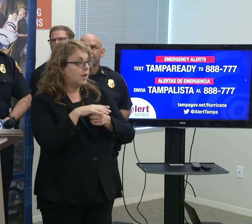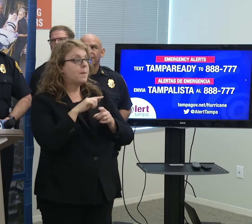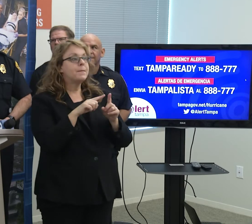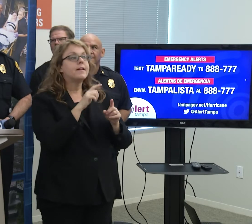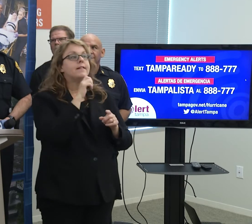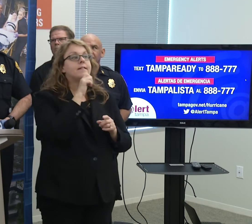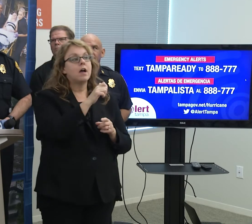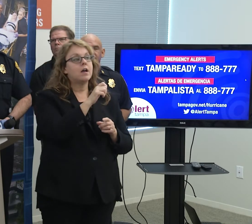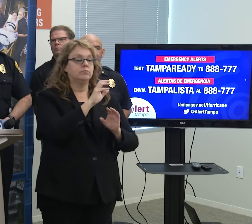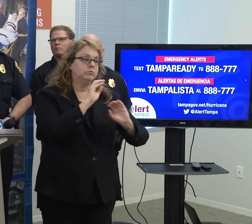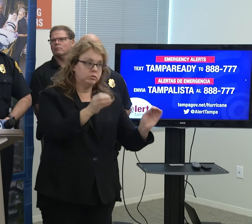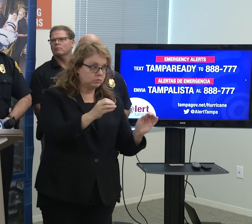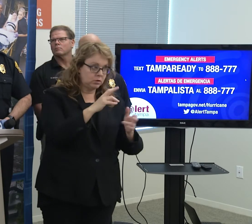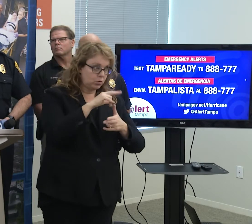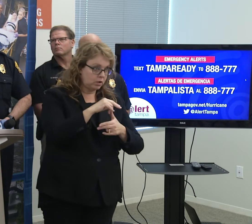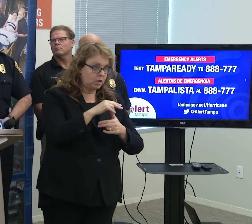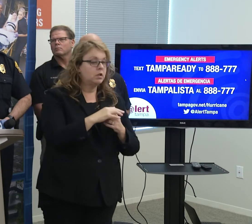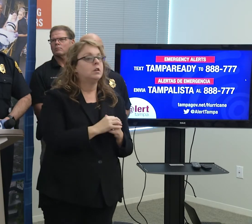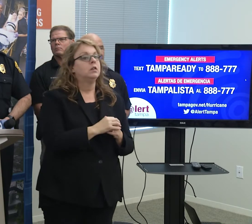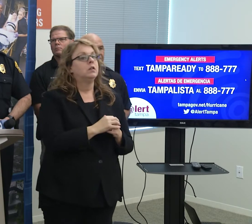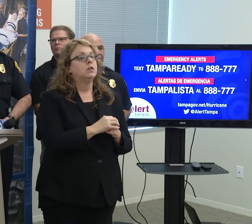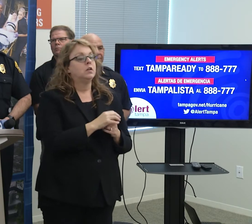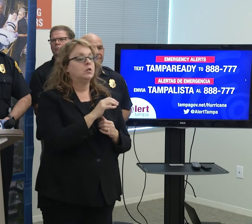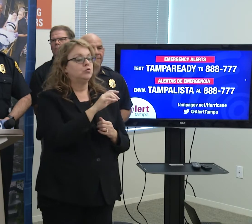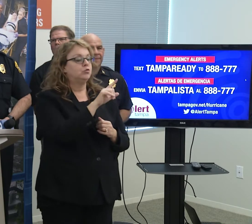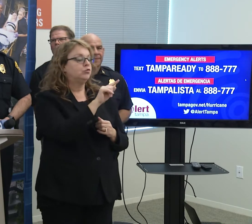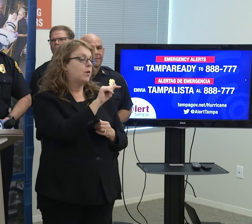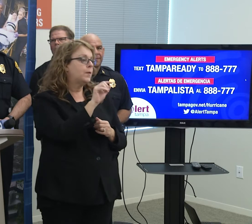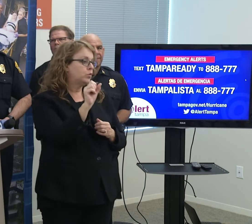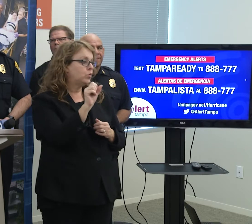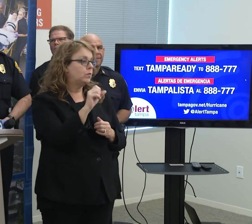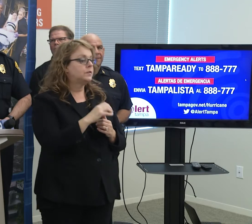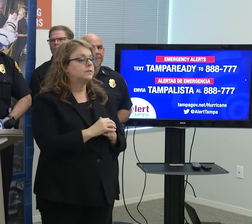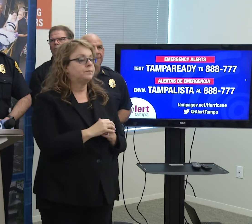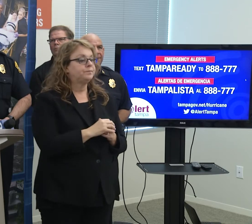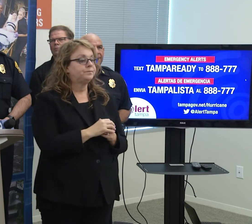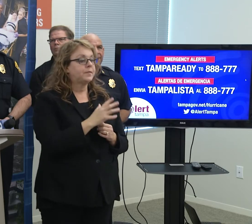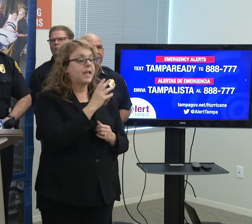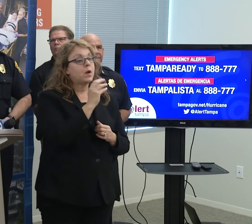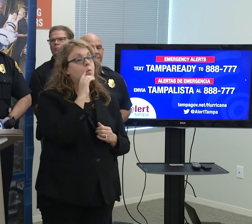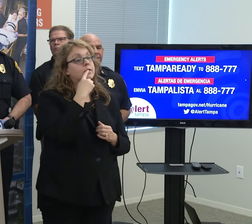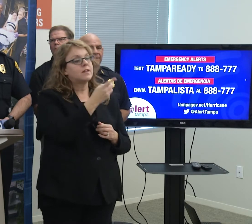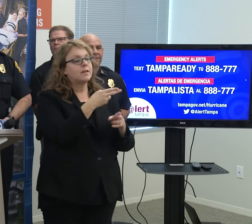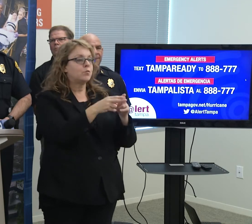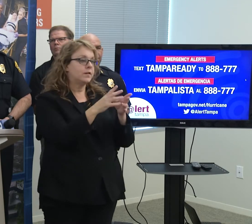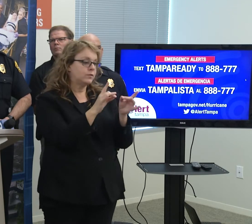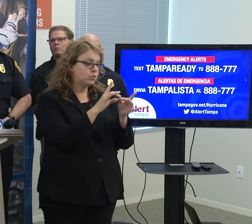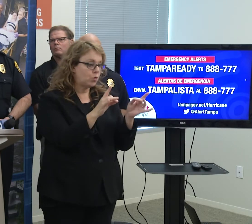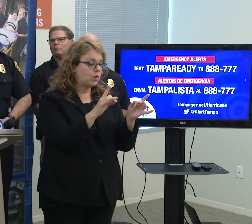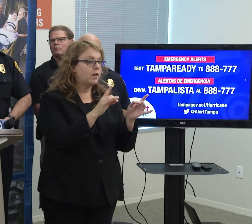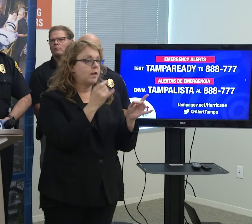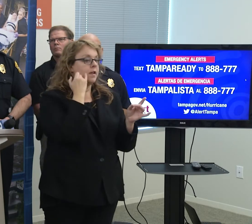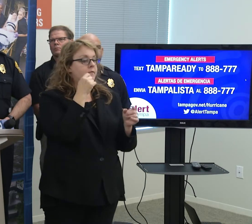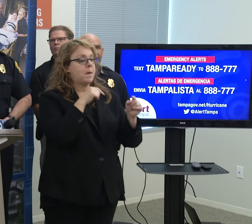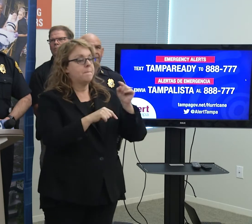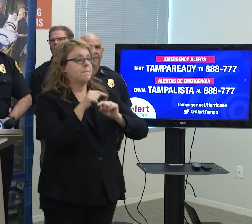it doesn't remove the number of hurricanes and tropical storms that we see every year. And I'll tell a really brief story if we go back to years